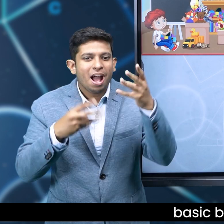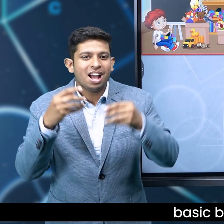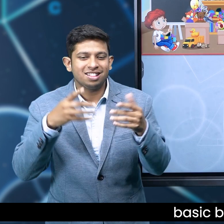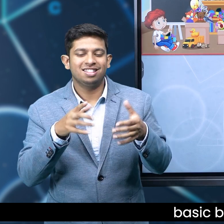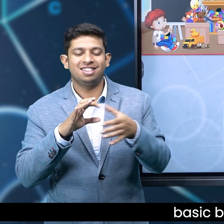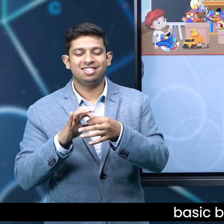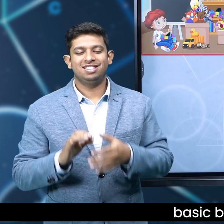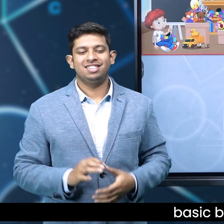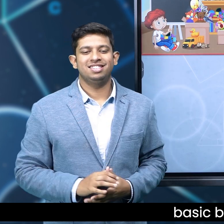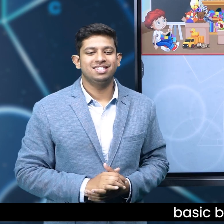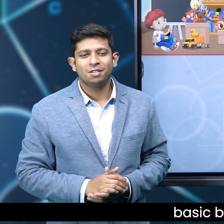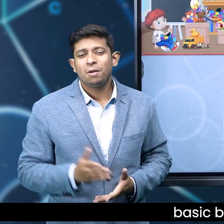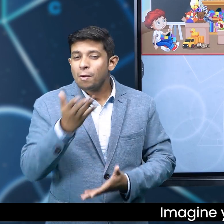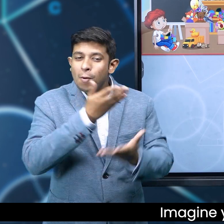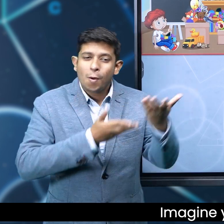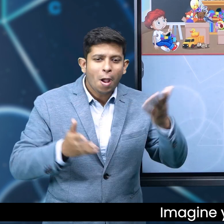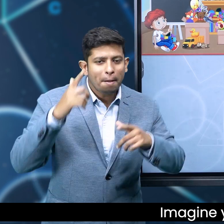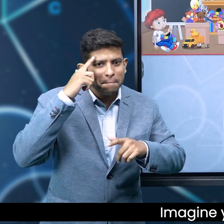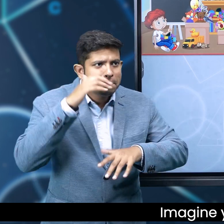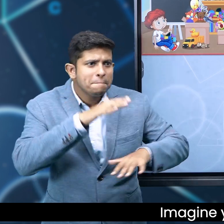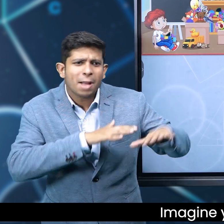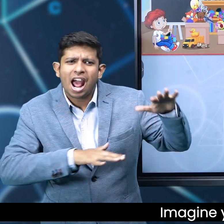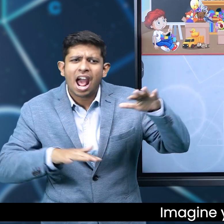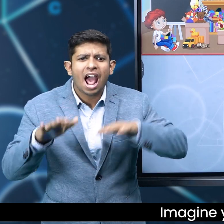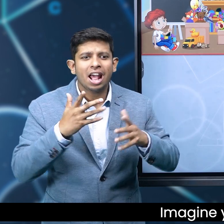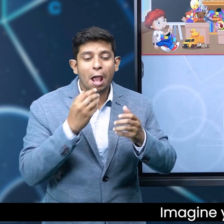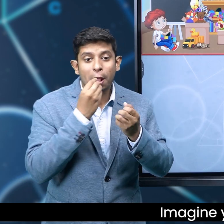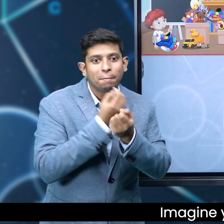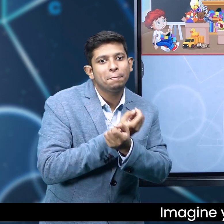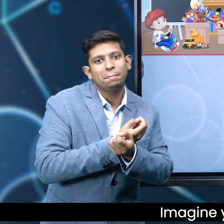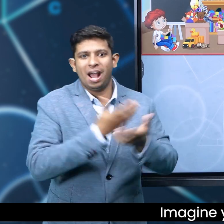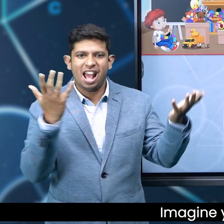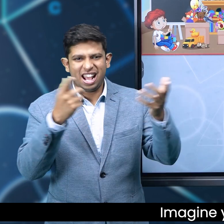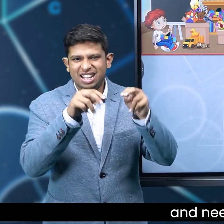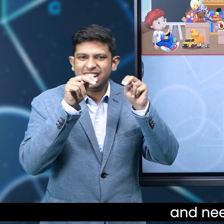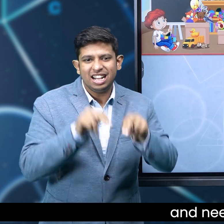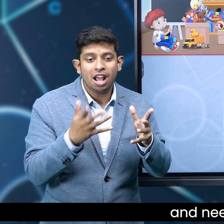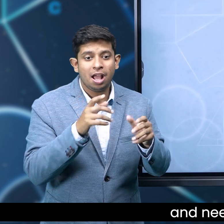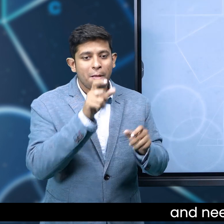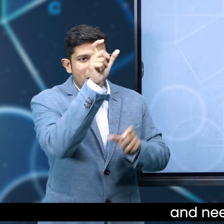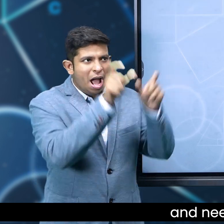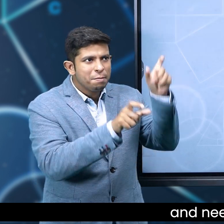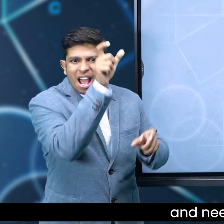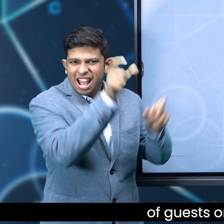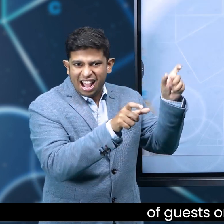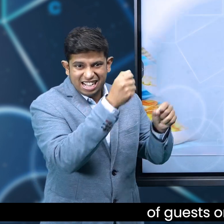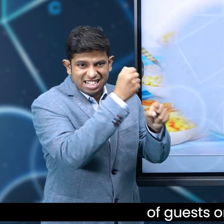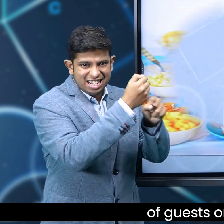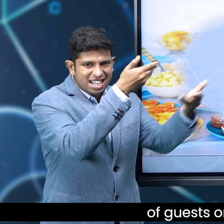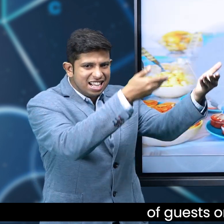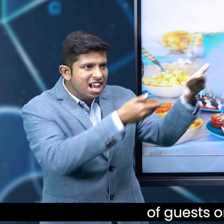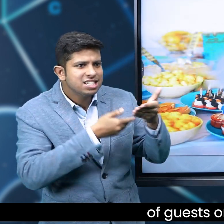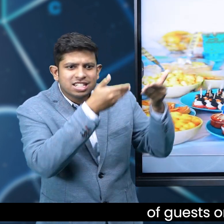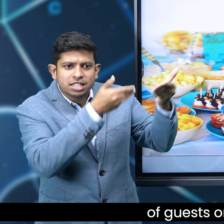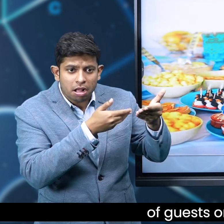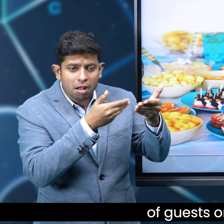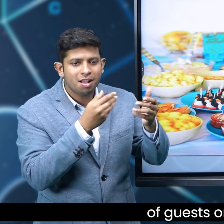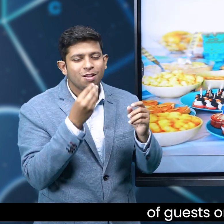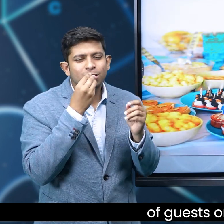of math. Imagine you're organizing a party and need to count the number of guests or distribute snacks